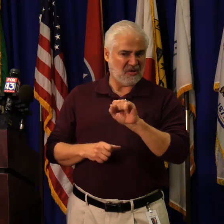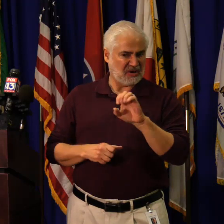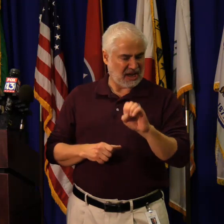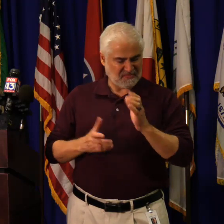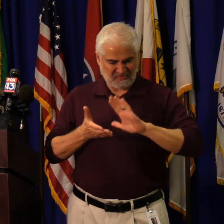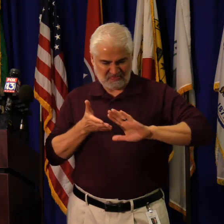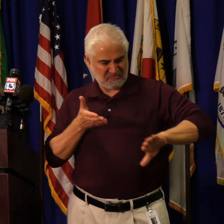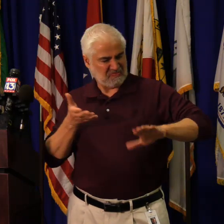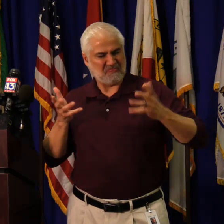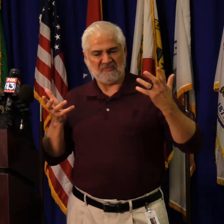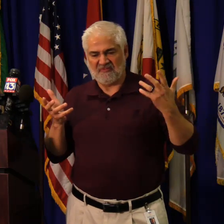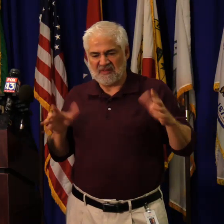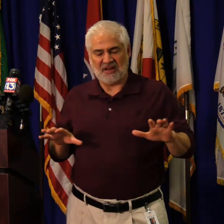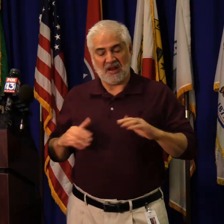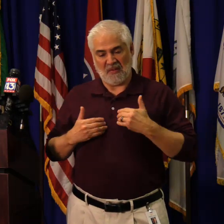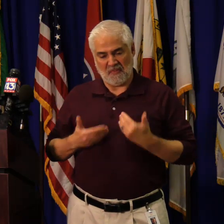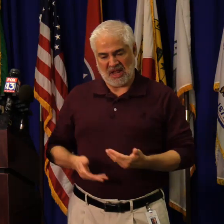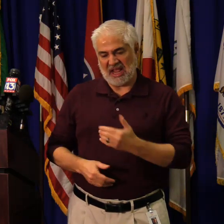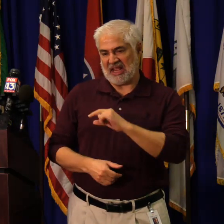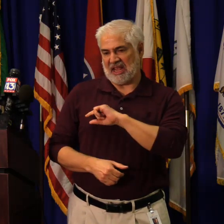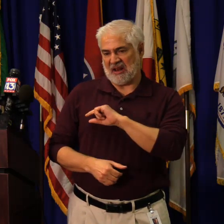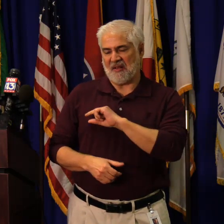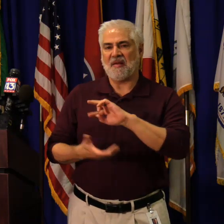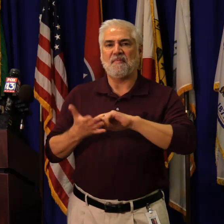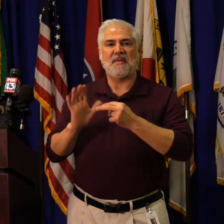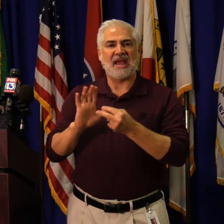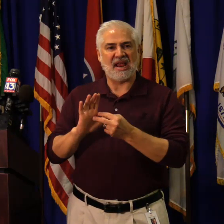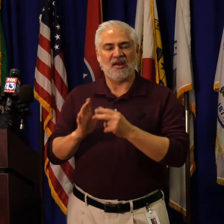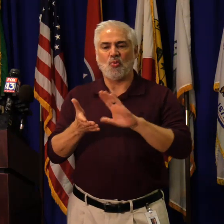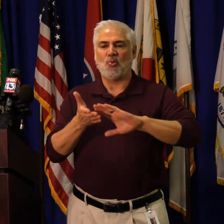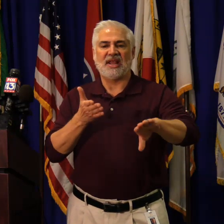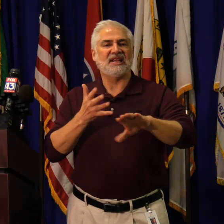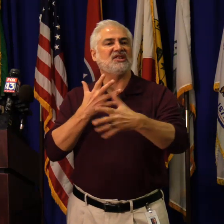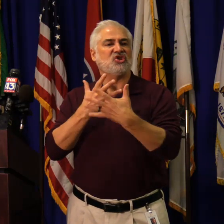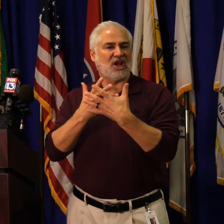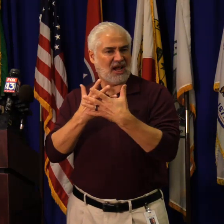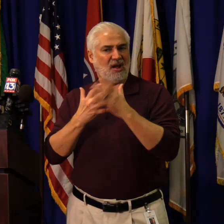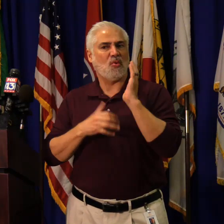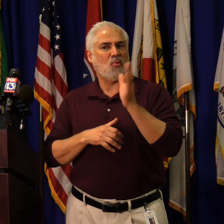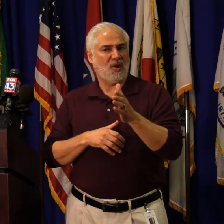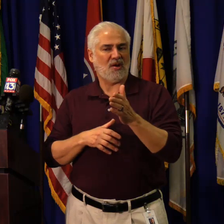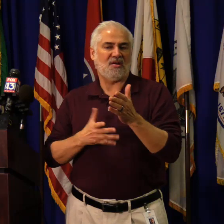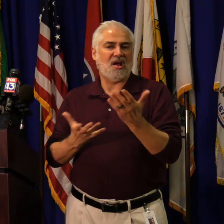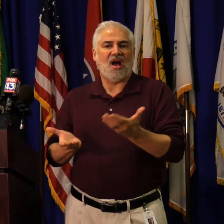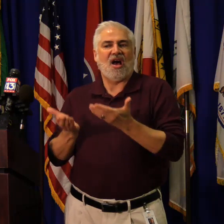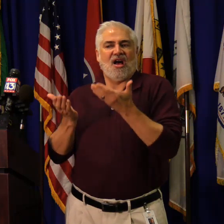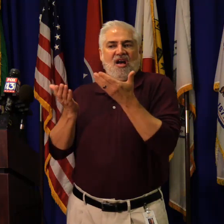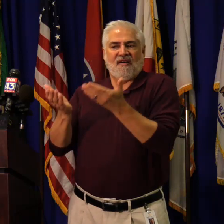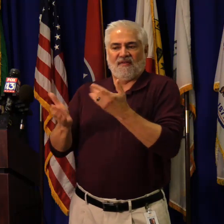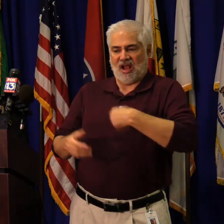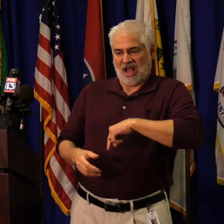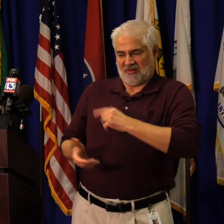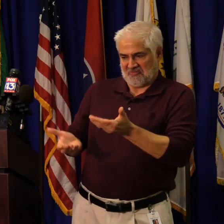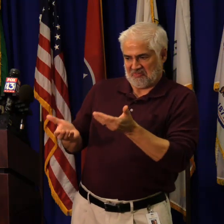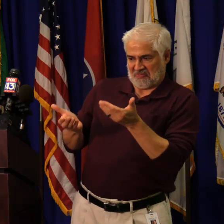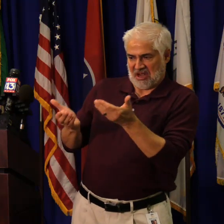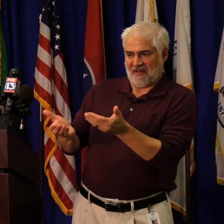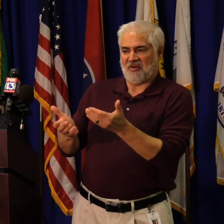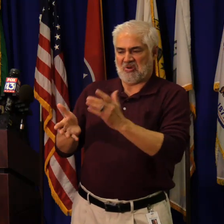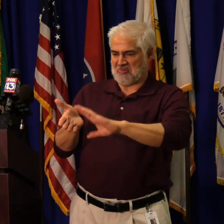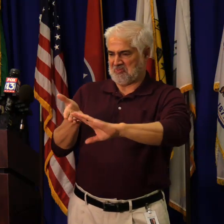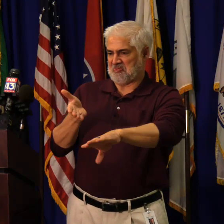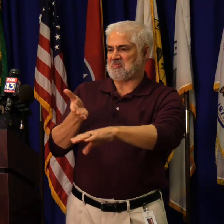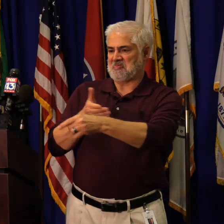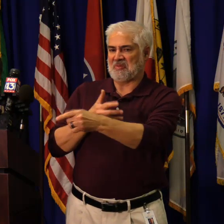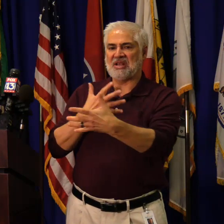with it. And if they were to plead guilty to their case, it would mean that they would be released from custody. They've been given an offer by us saying you'll be let